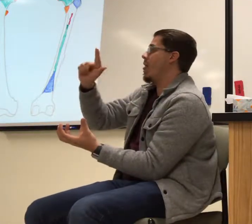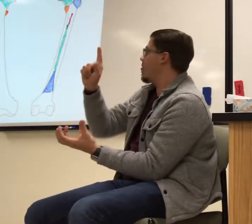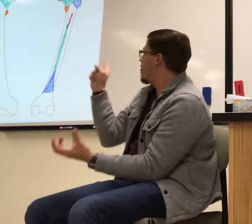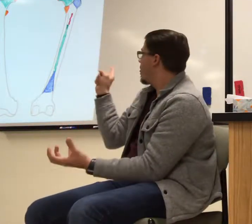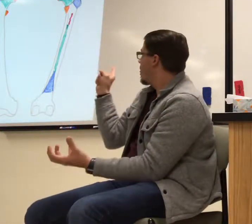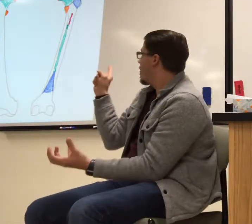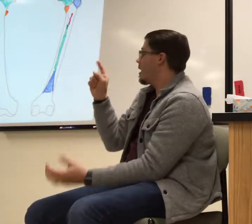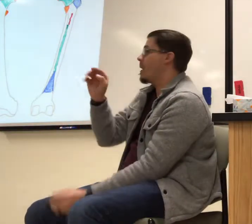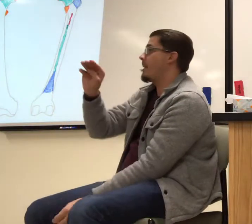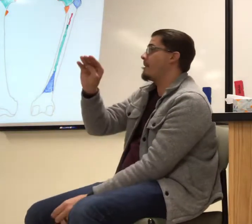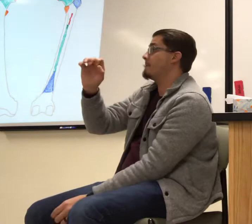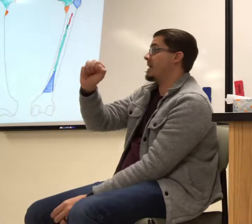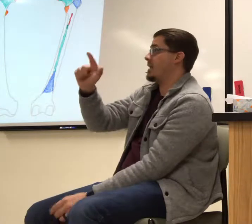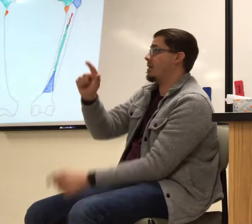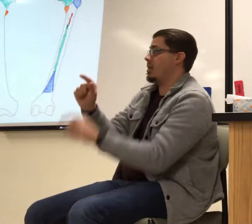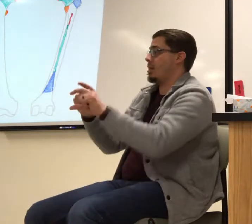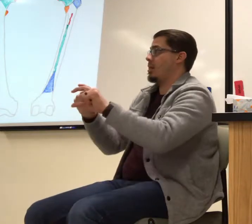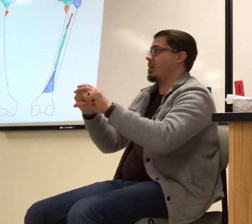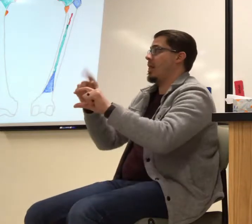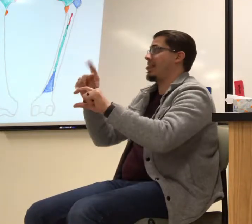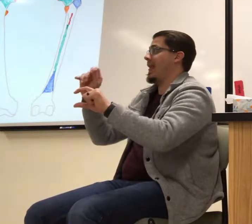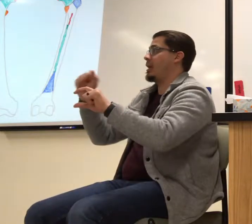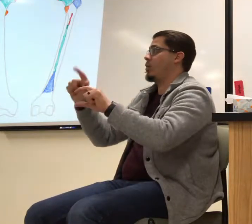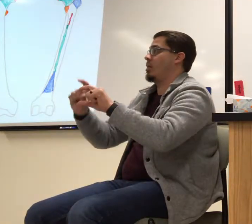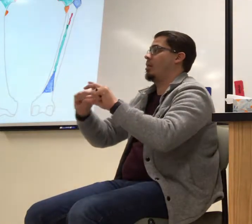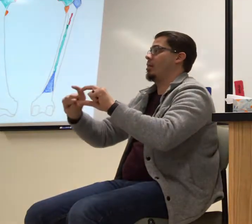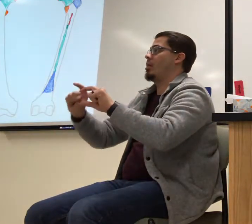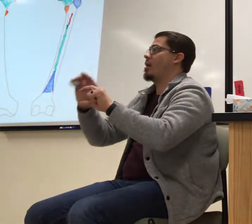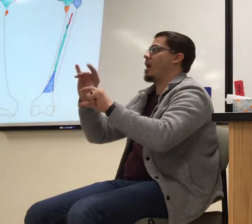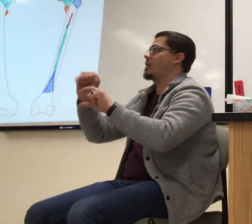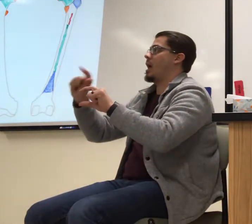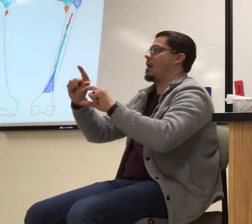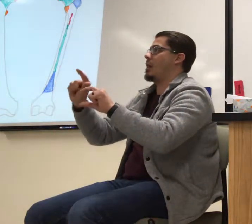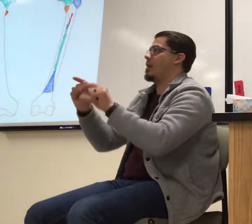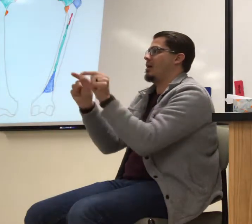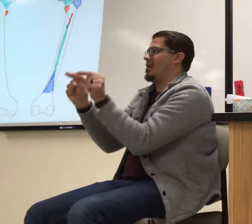Medial and lateral condyles.